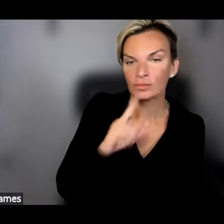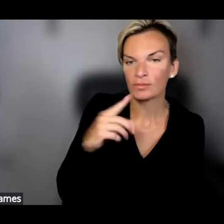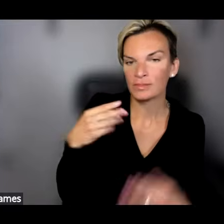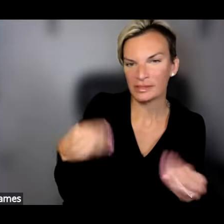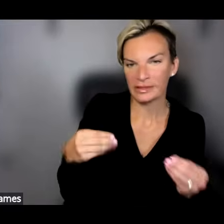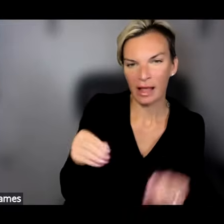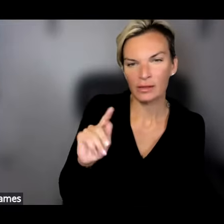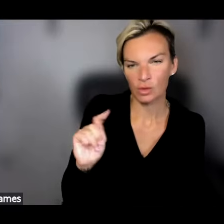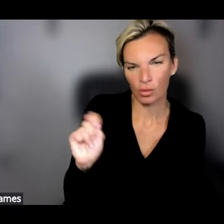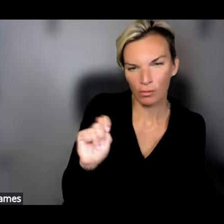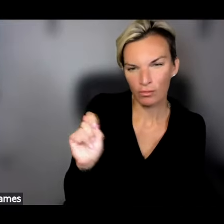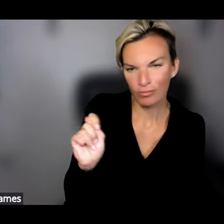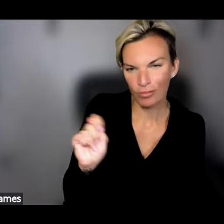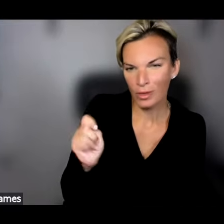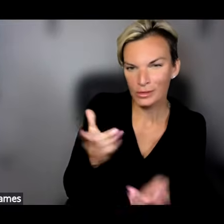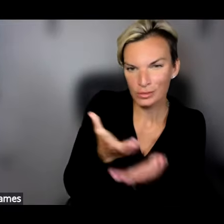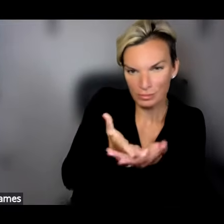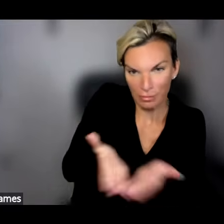to the state of Michigan.